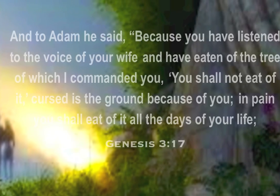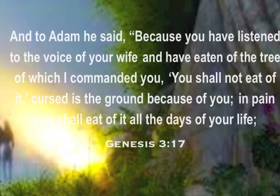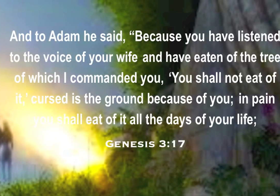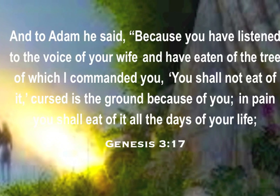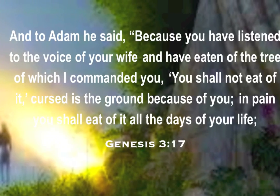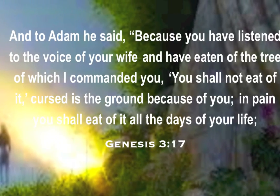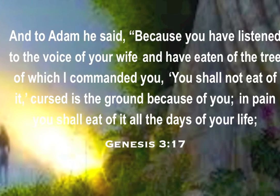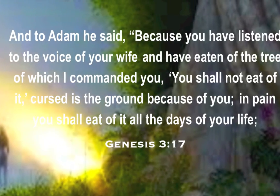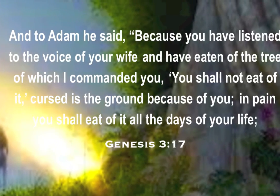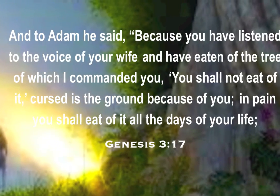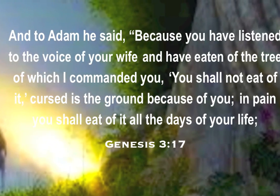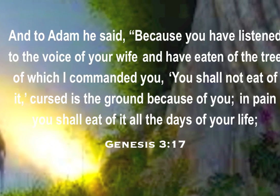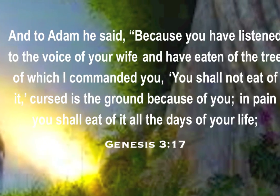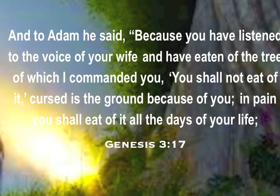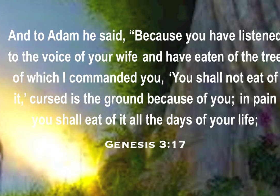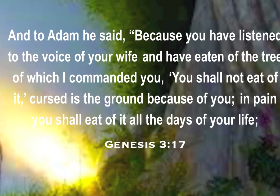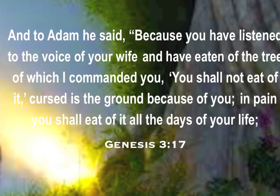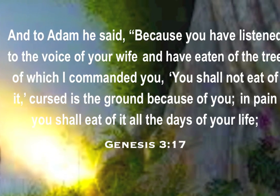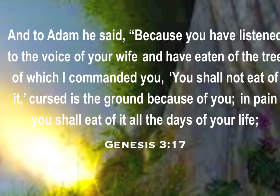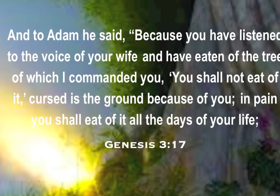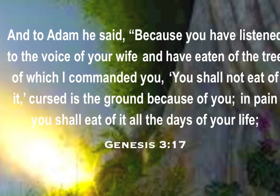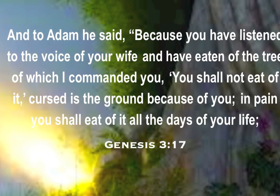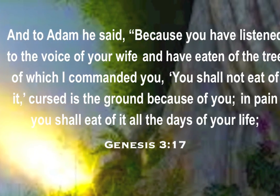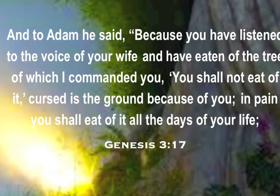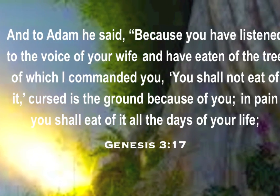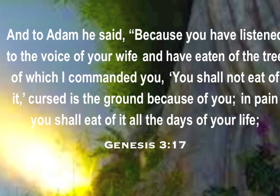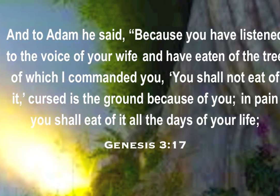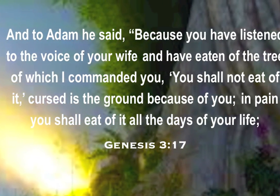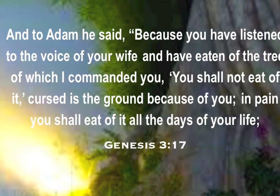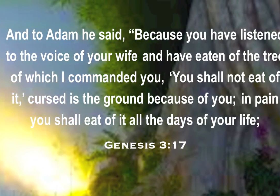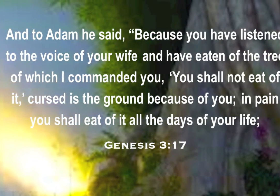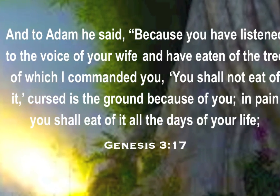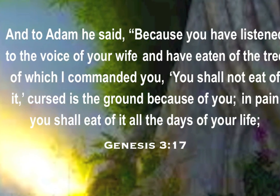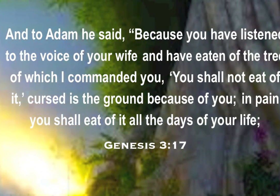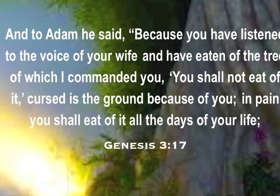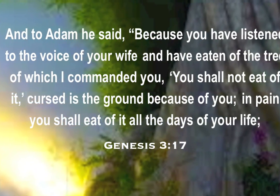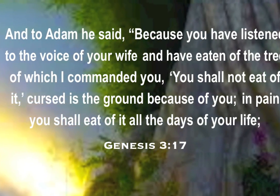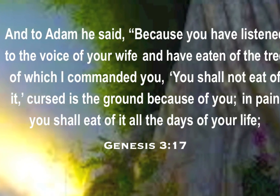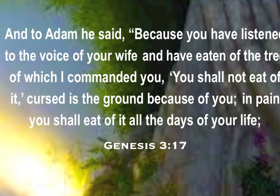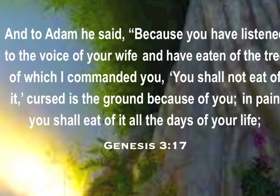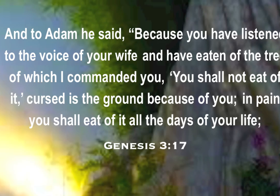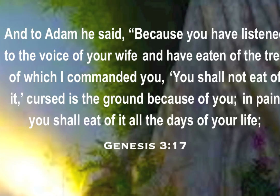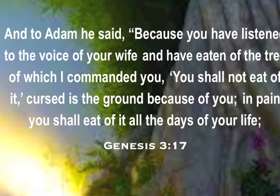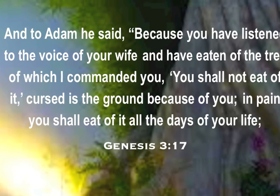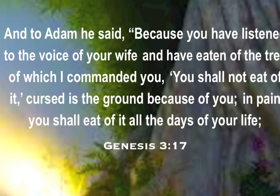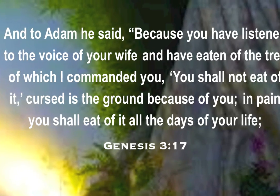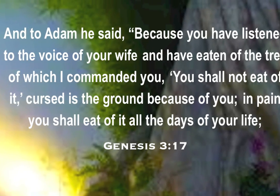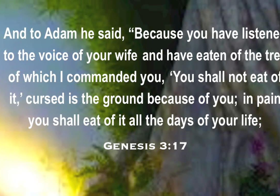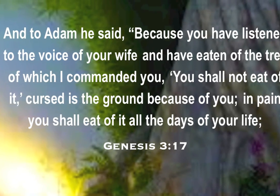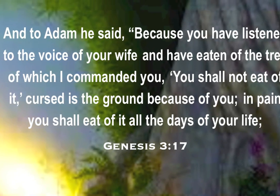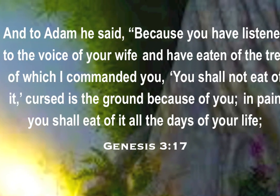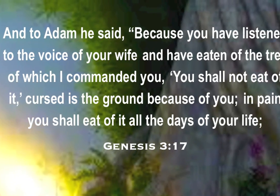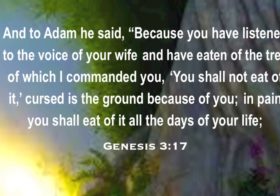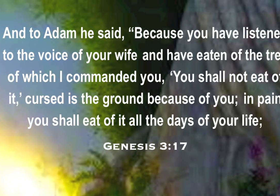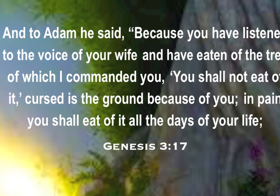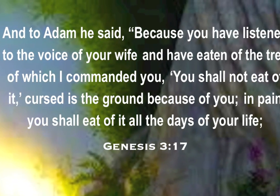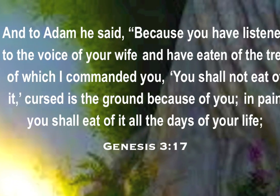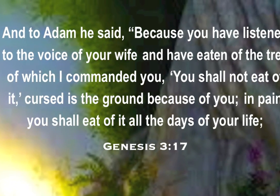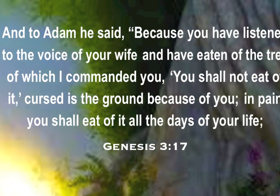And to Adam he said, because you have listened to the voice of your wife, and have eaten of the tree of which I commanded you, you shall not eat of it. Cursed